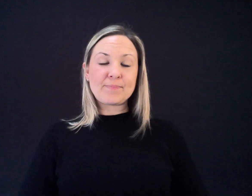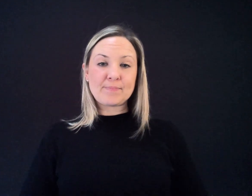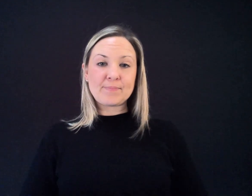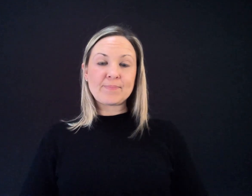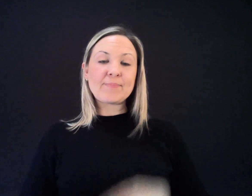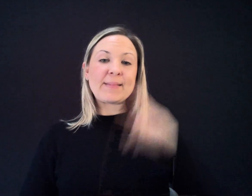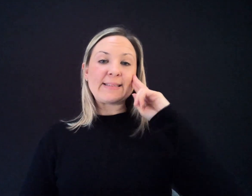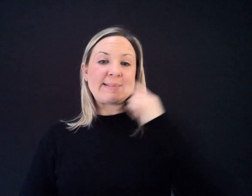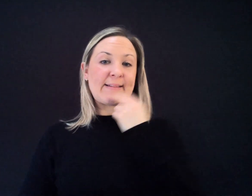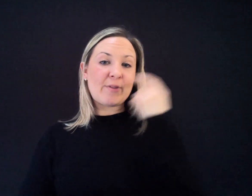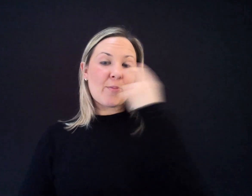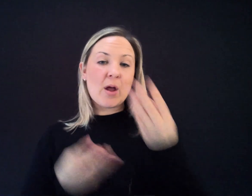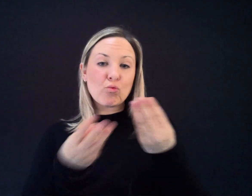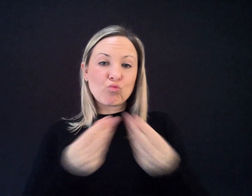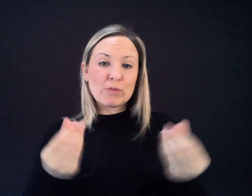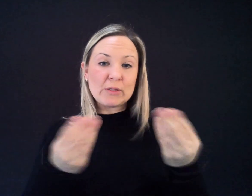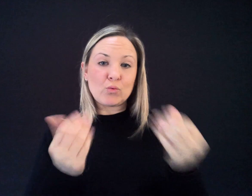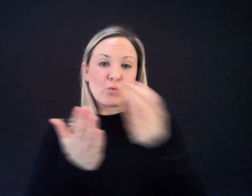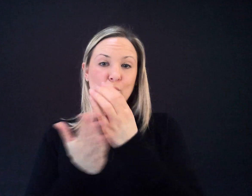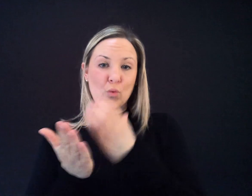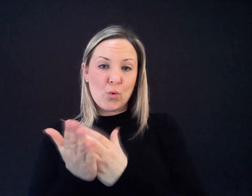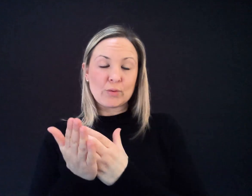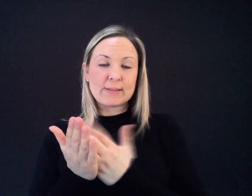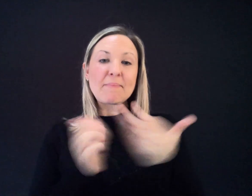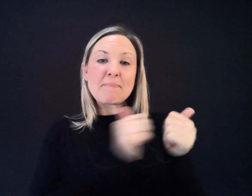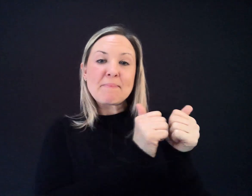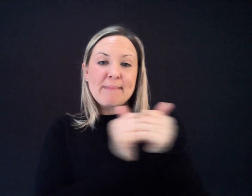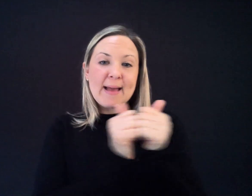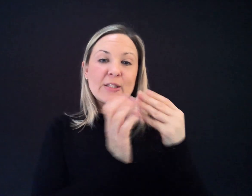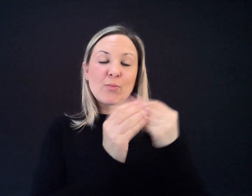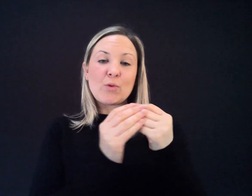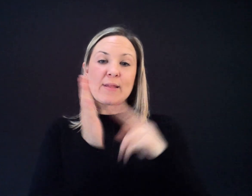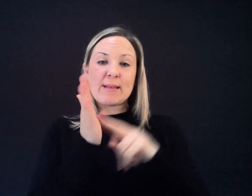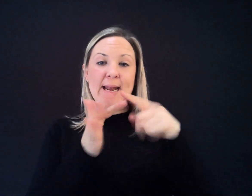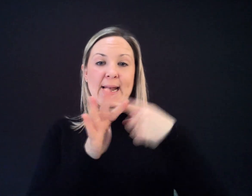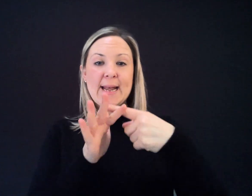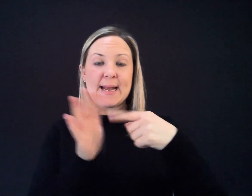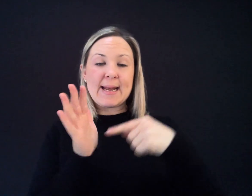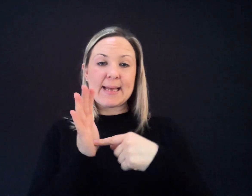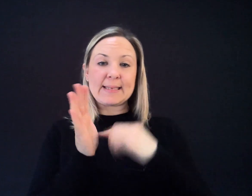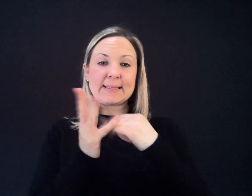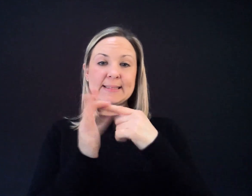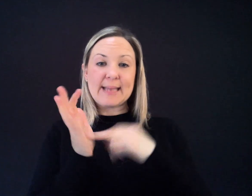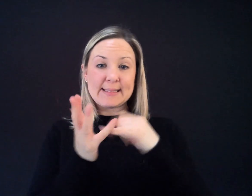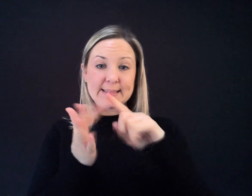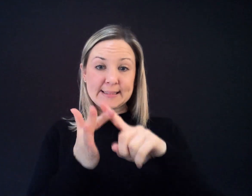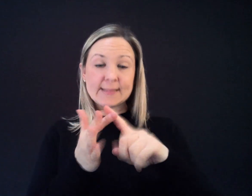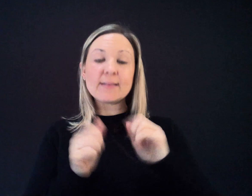Deafblind Resource Course. In partnership with NextSense, Able Australia